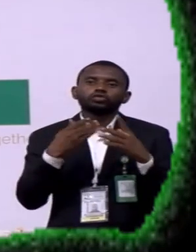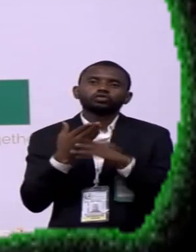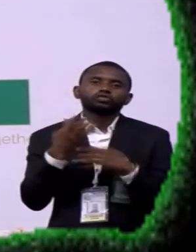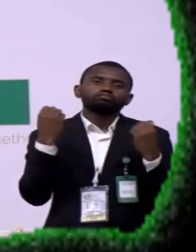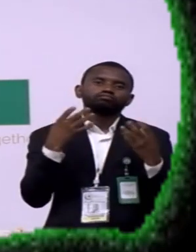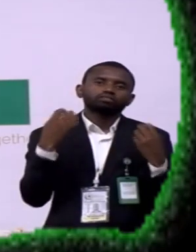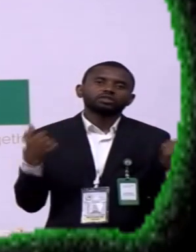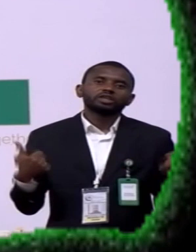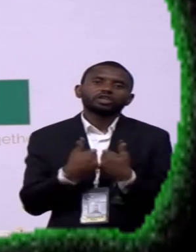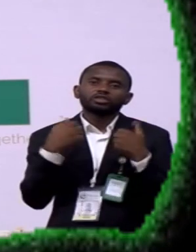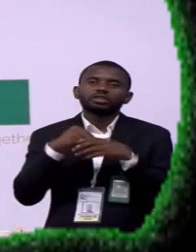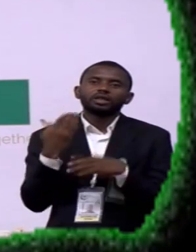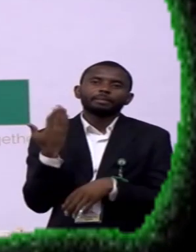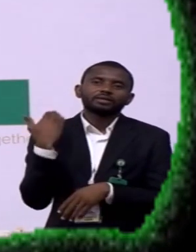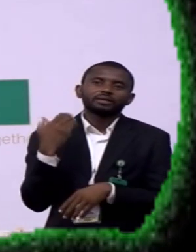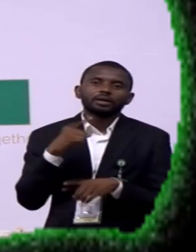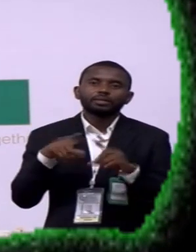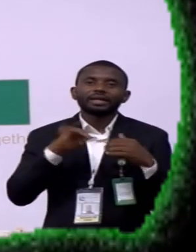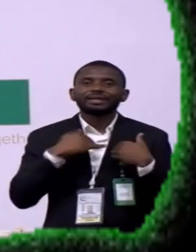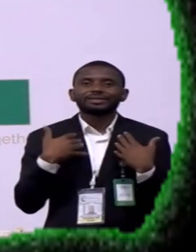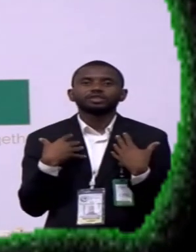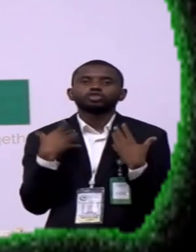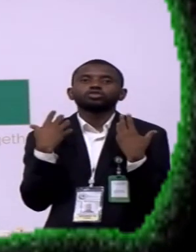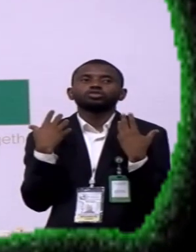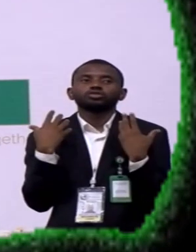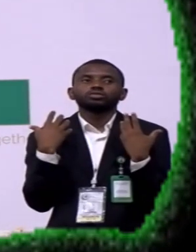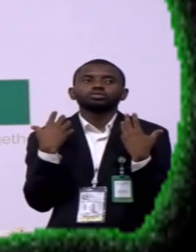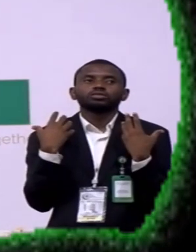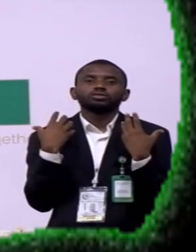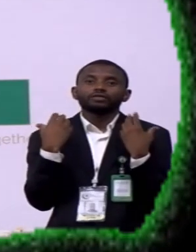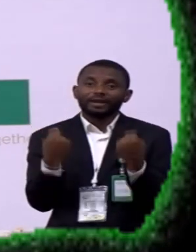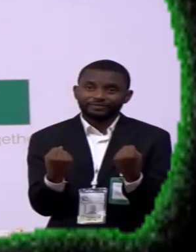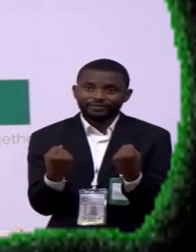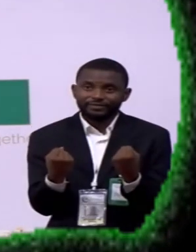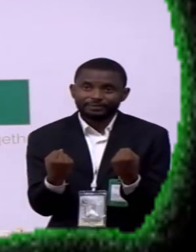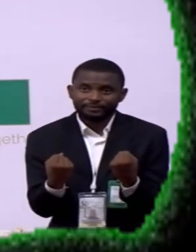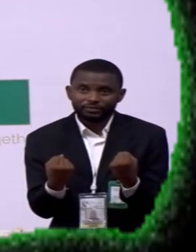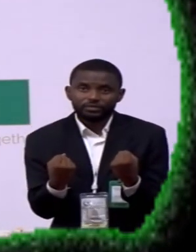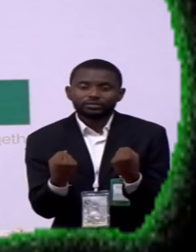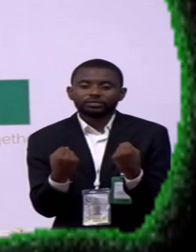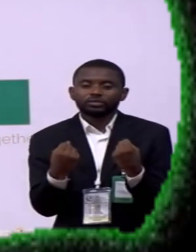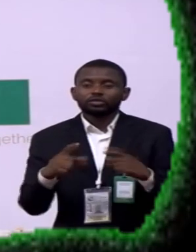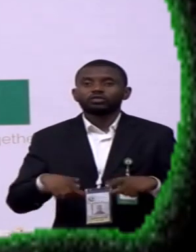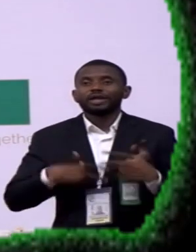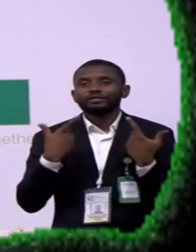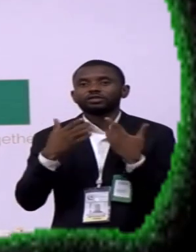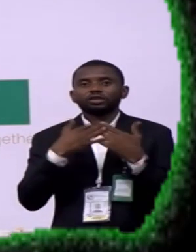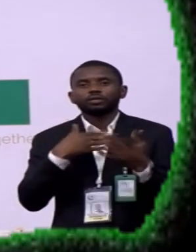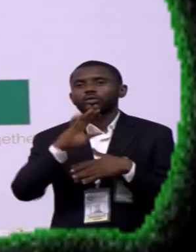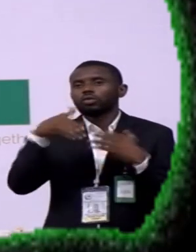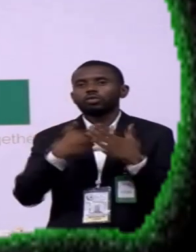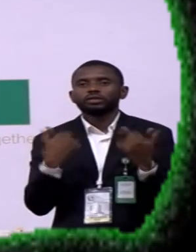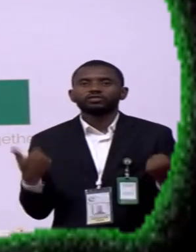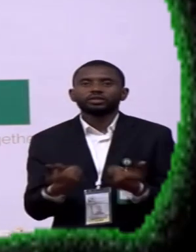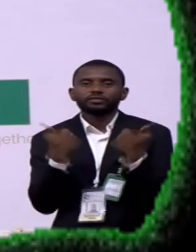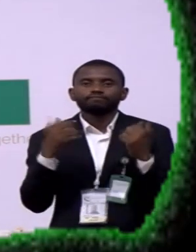past, but had survived despite all the doomsday predictions.